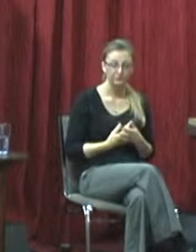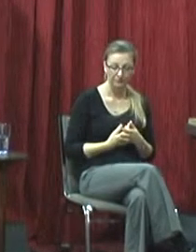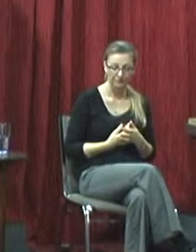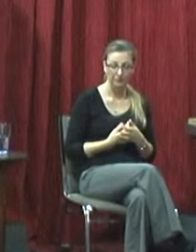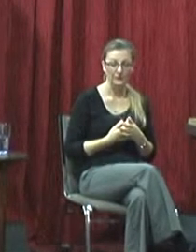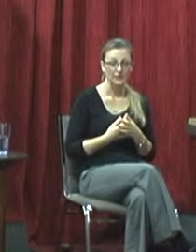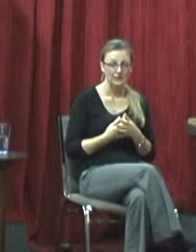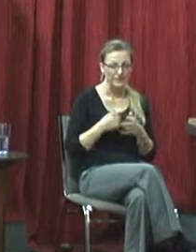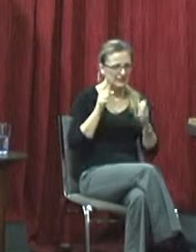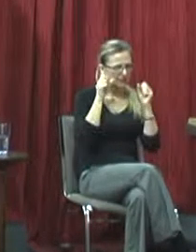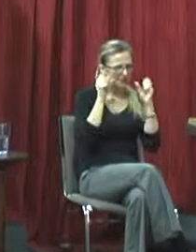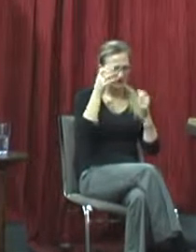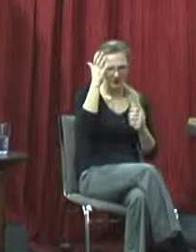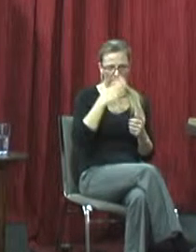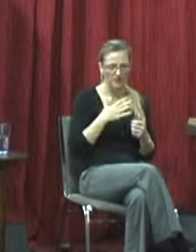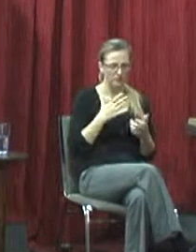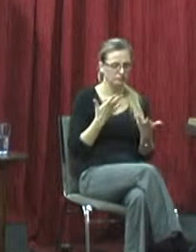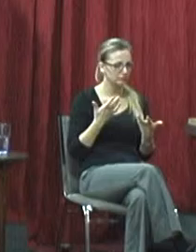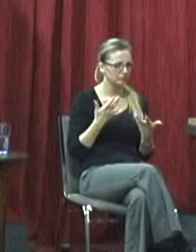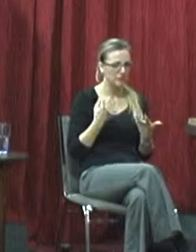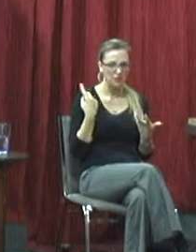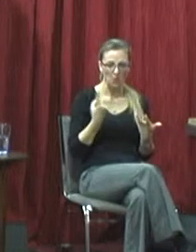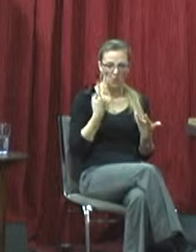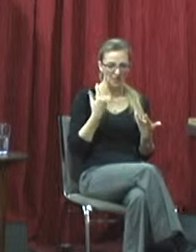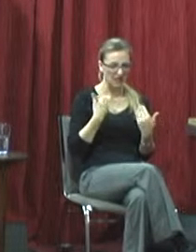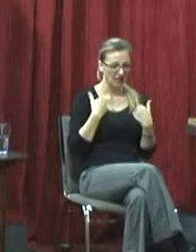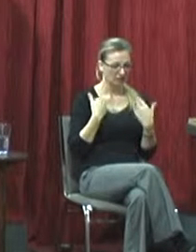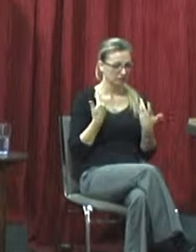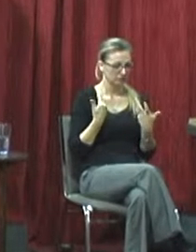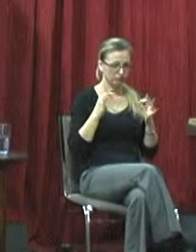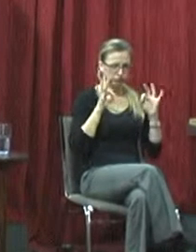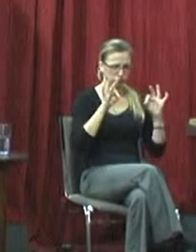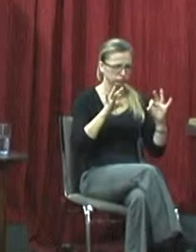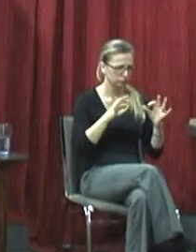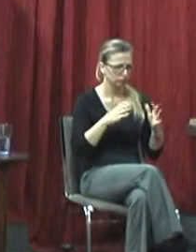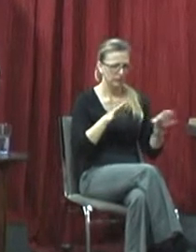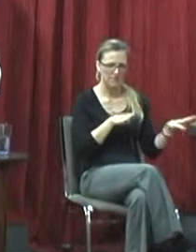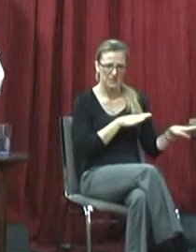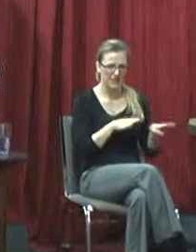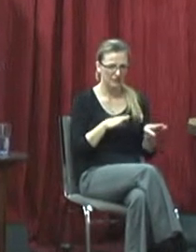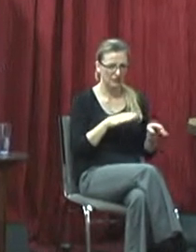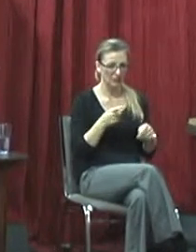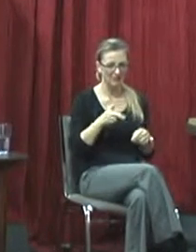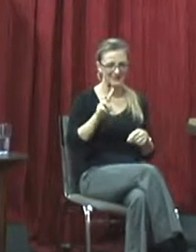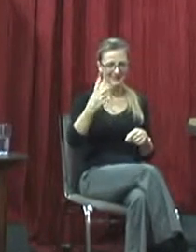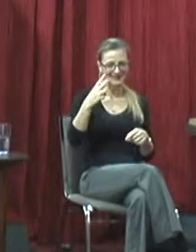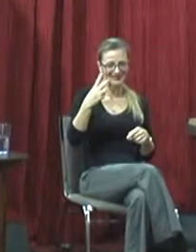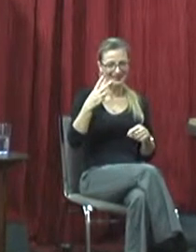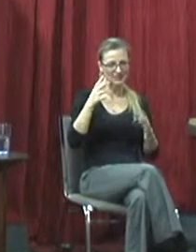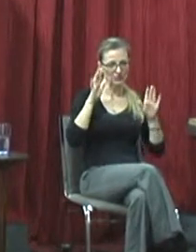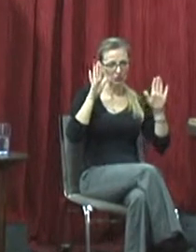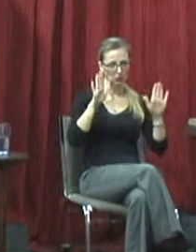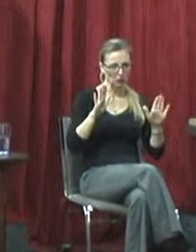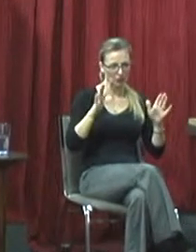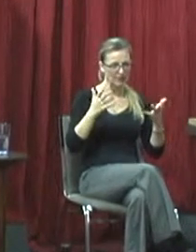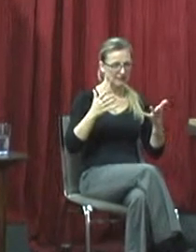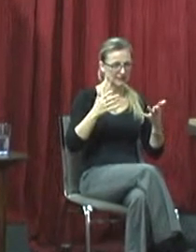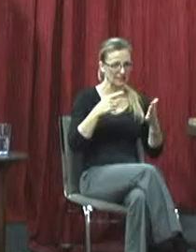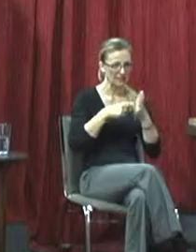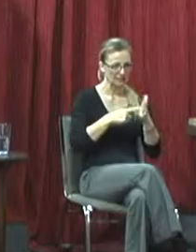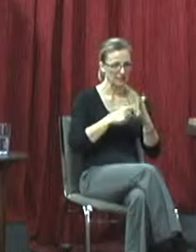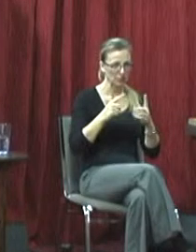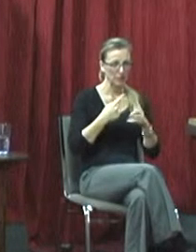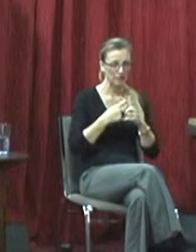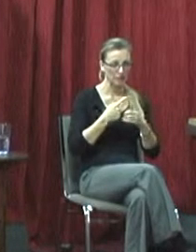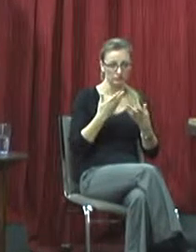him, only exemplary behavior. And he is the second greatest example in the Bible of a great